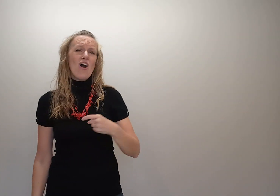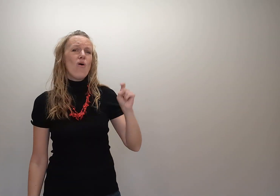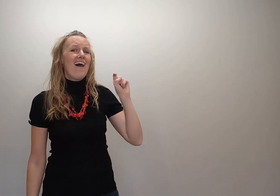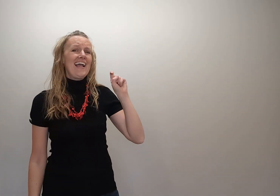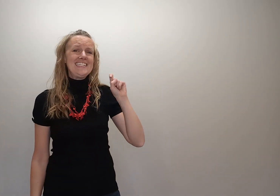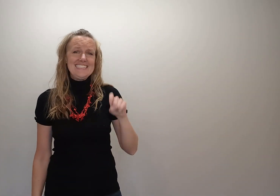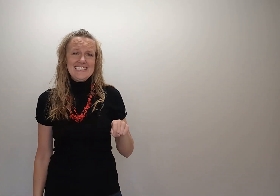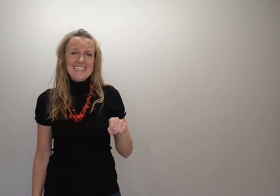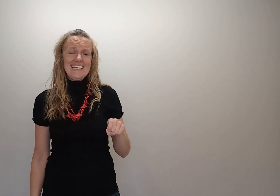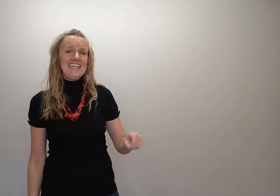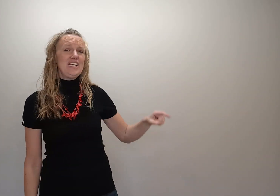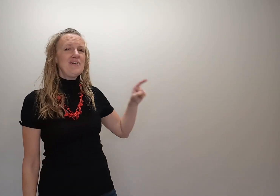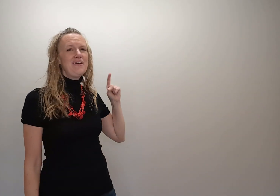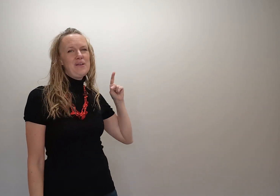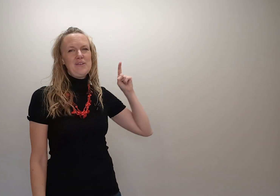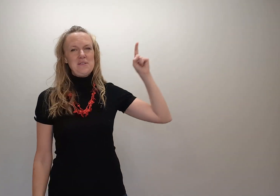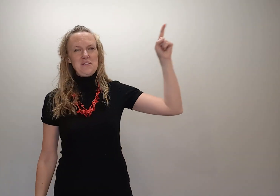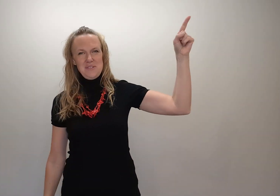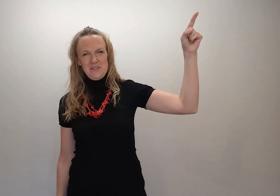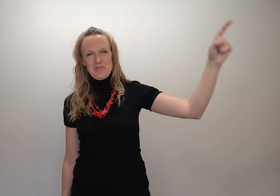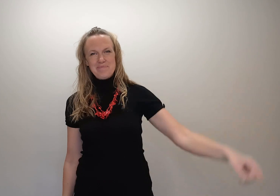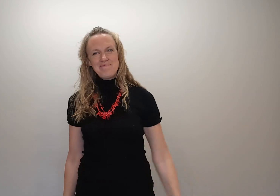how I need you.